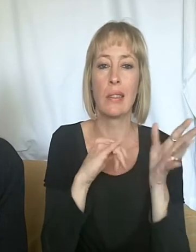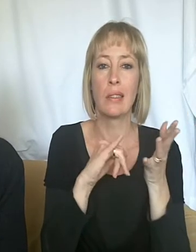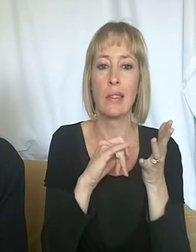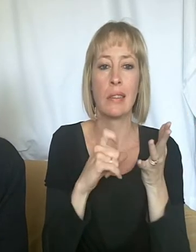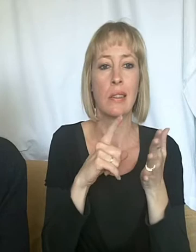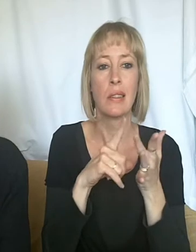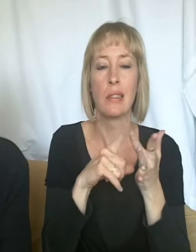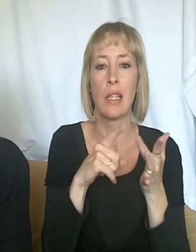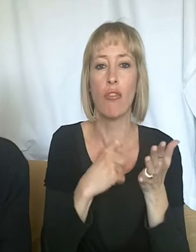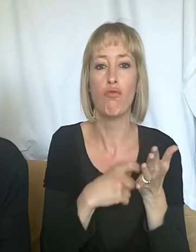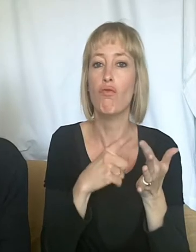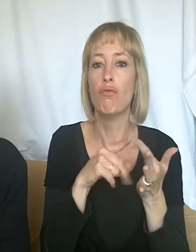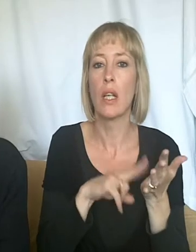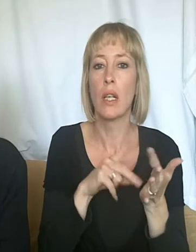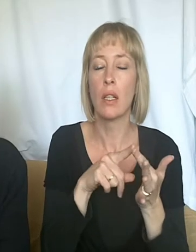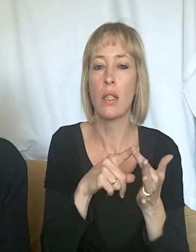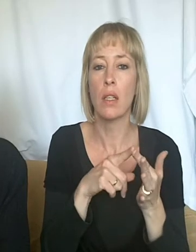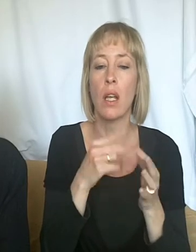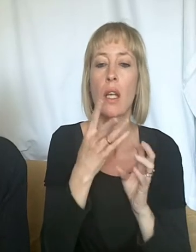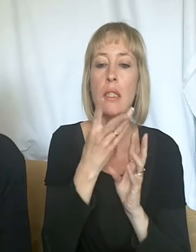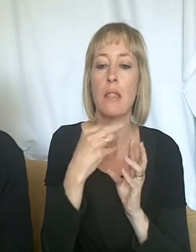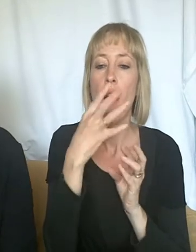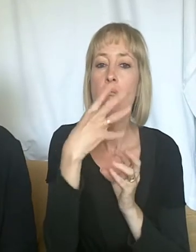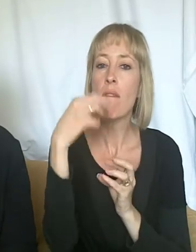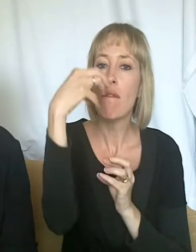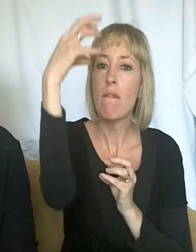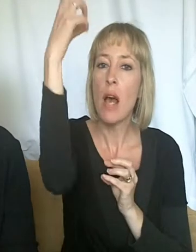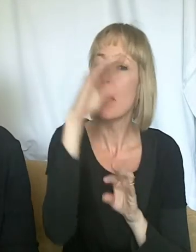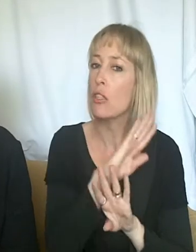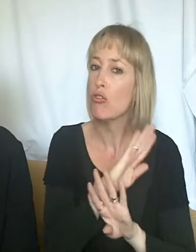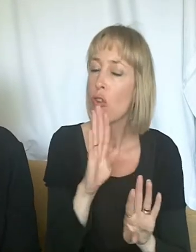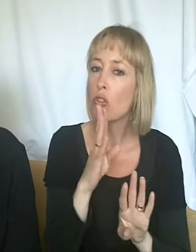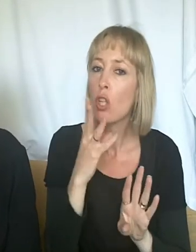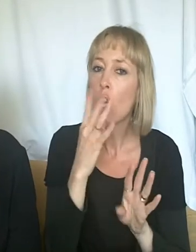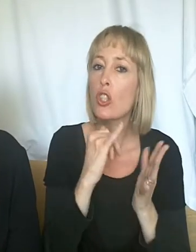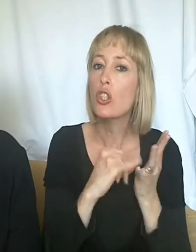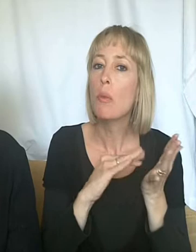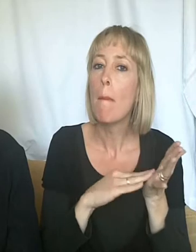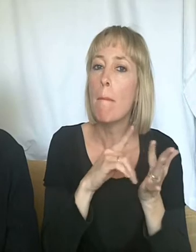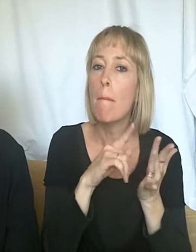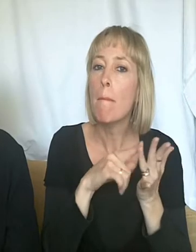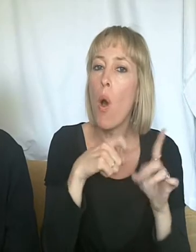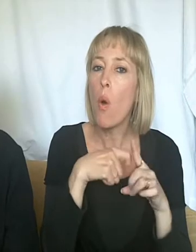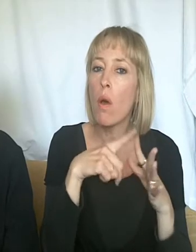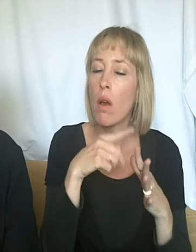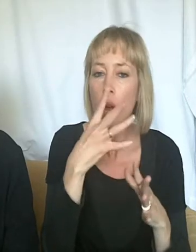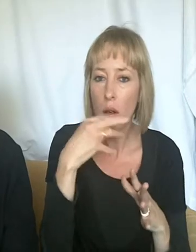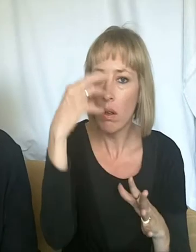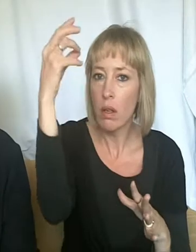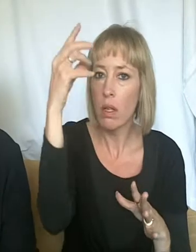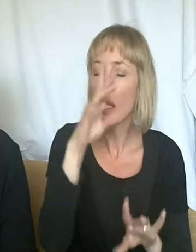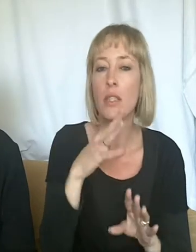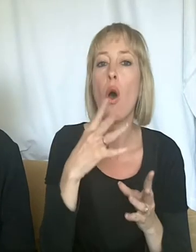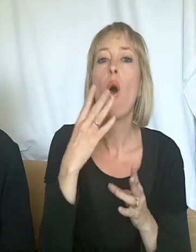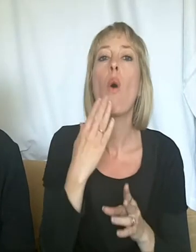water vapor. So the smoke you see is not smoke, it's vapor. It's water